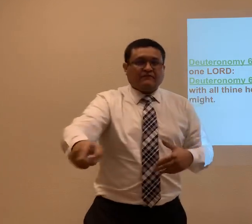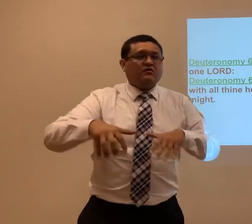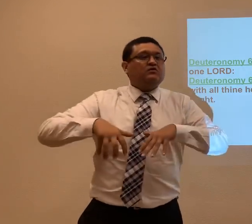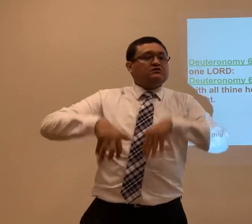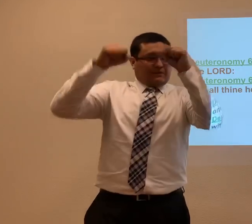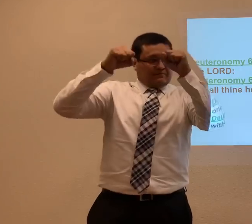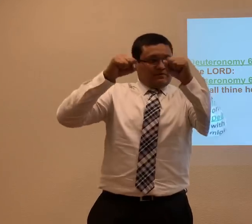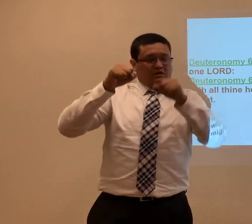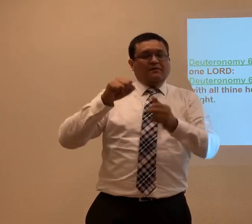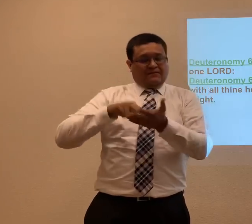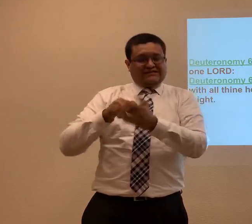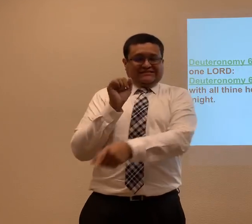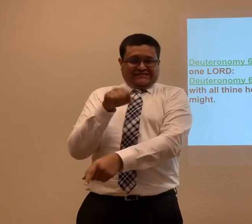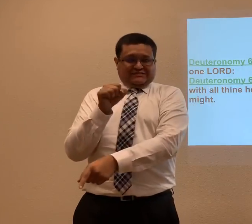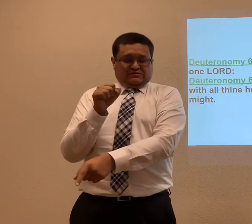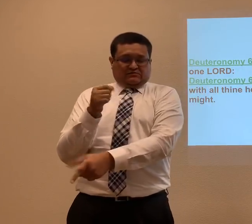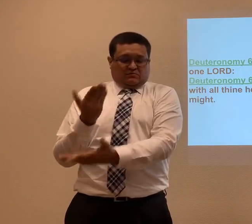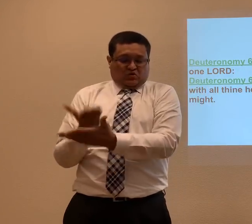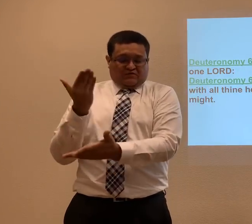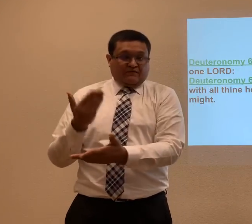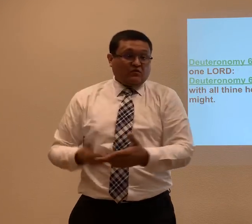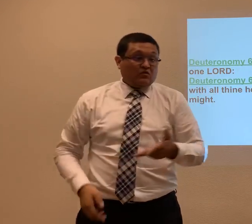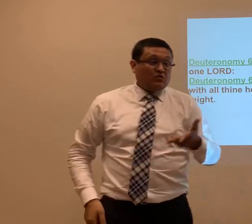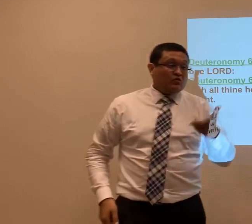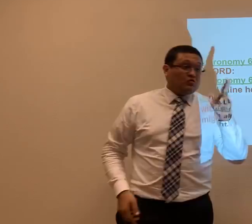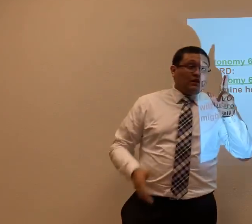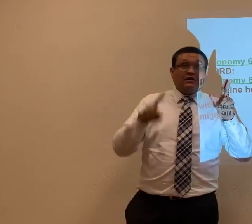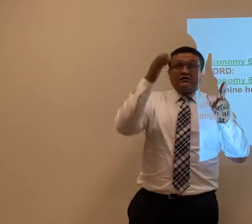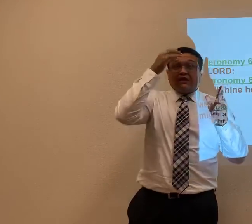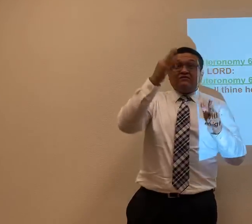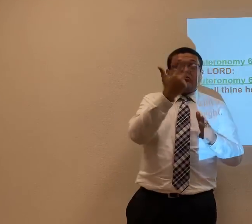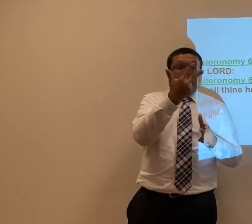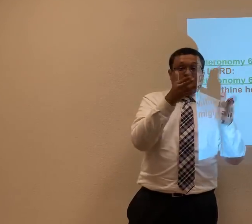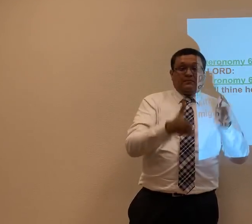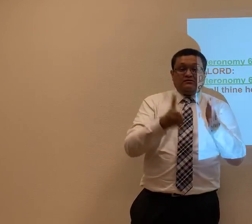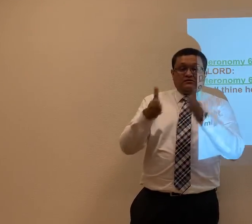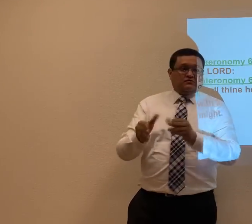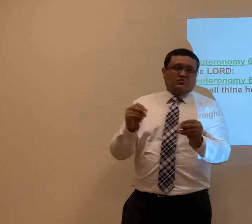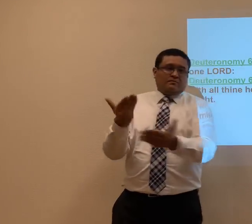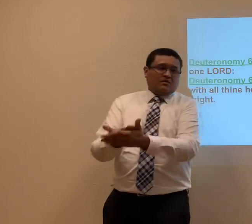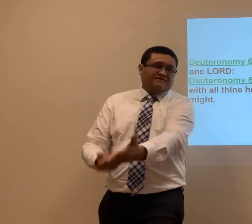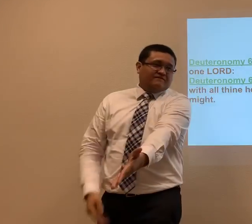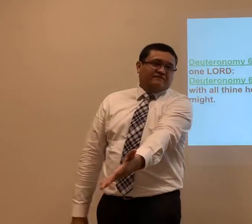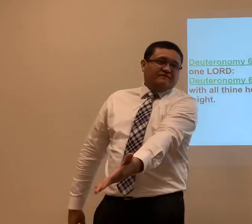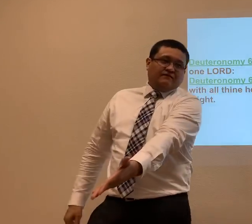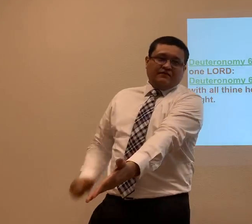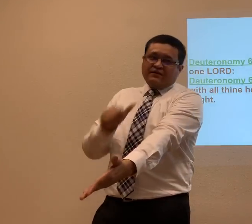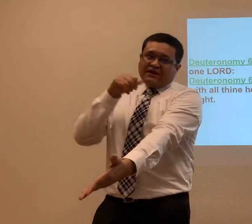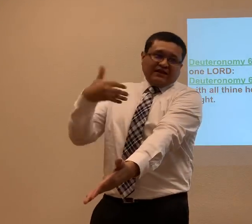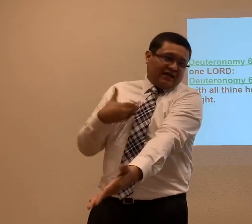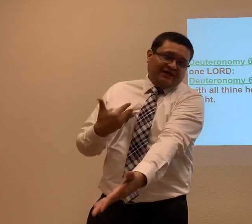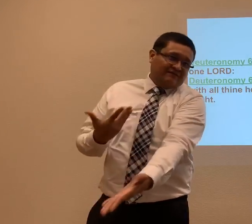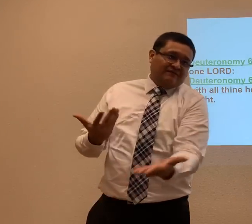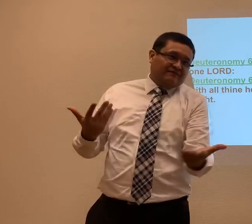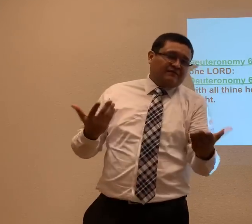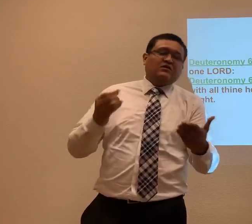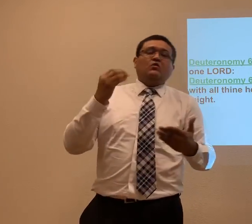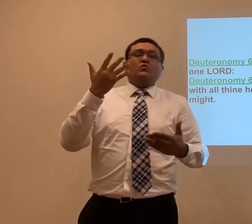the concept of the rapture to be caught away, is written and documented in the Bible. But there's no documentation or proof